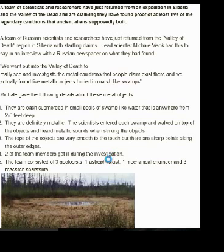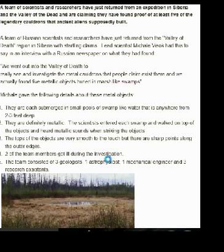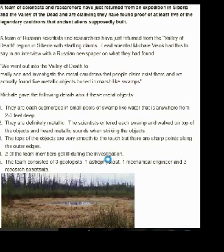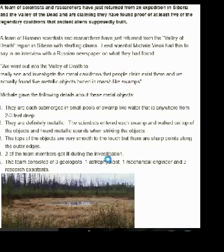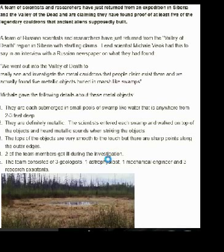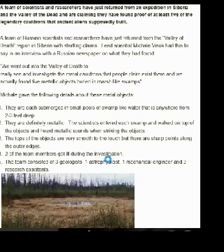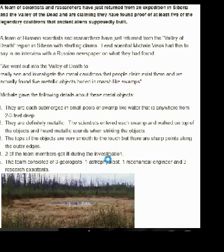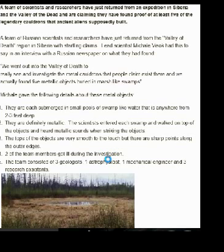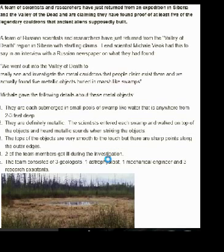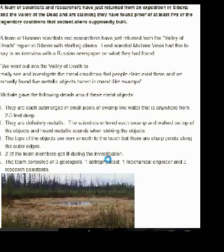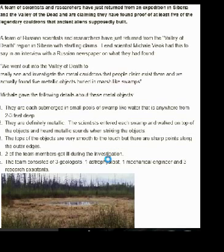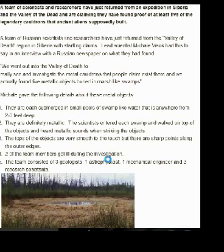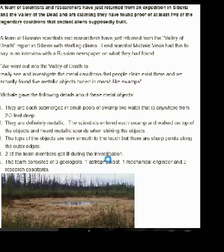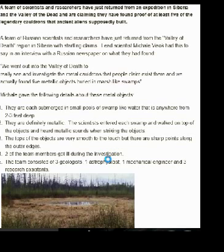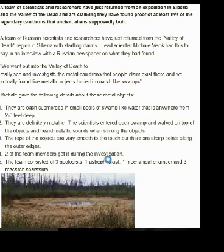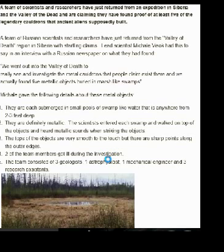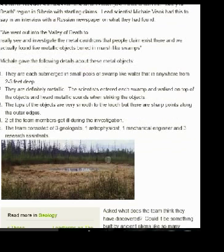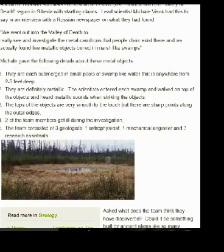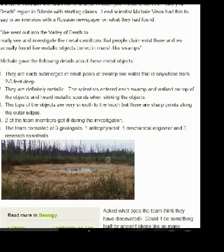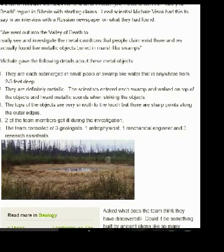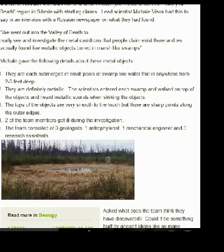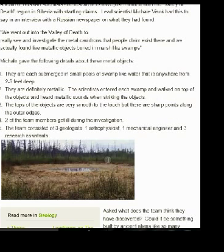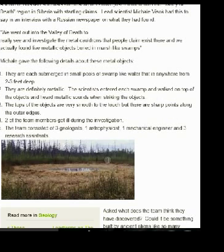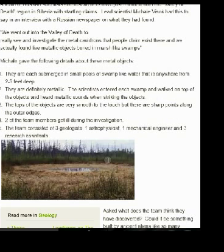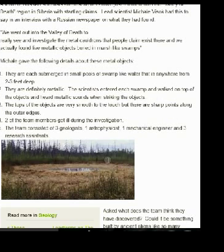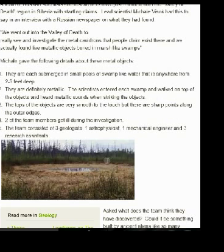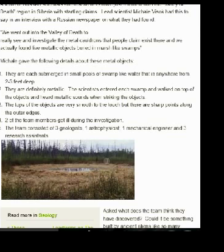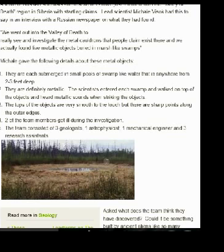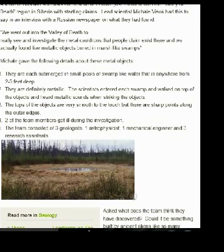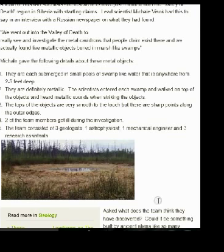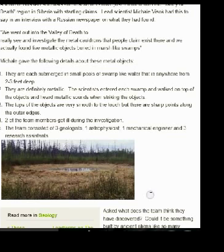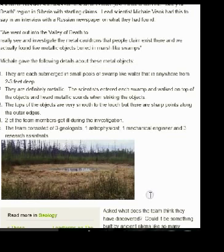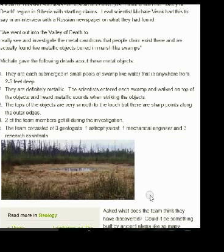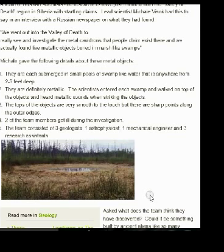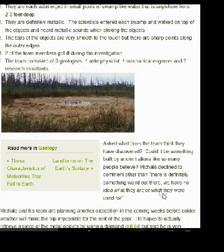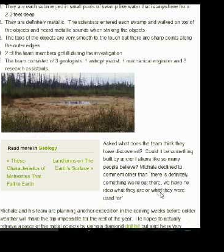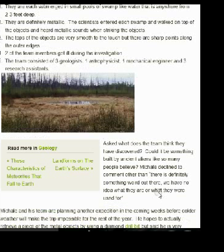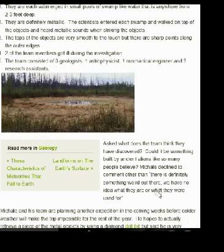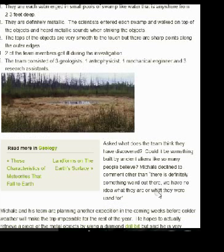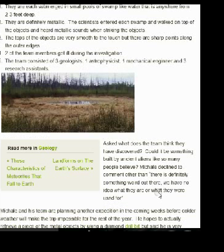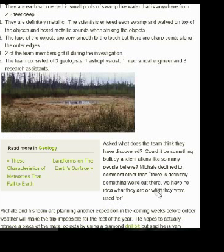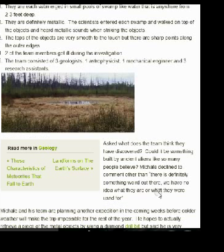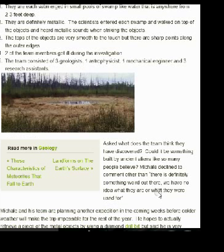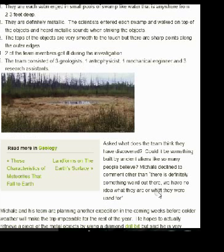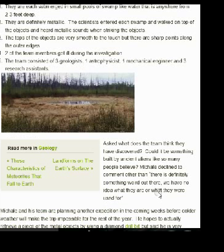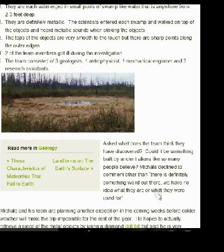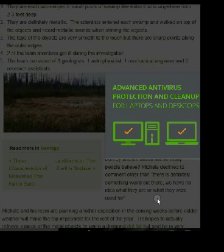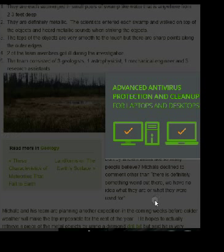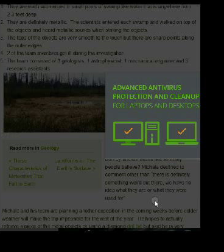the burial, we see a very low quality work, no polishing, just primitive stone. Apparently